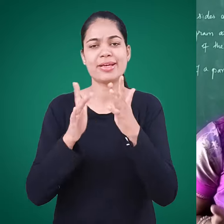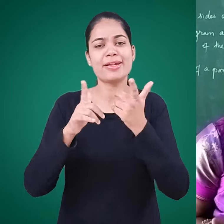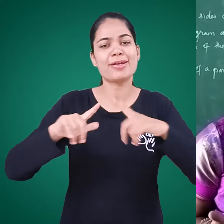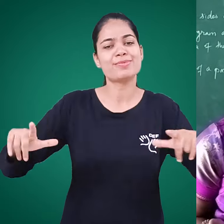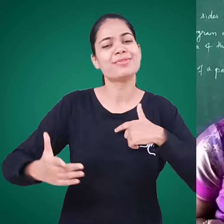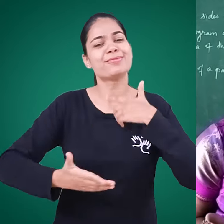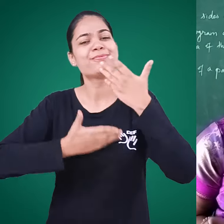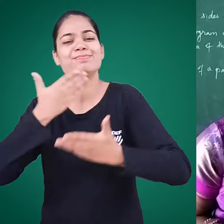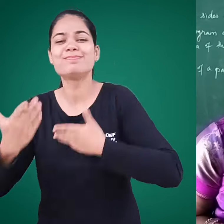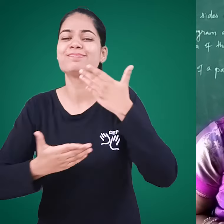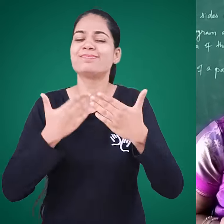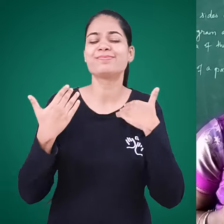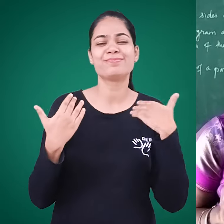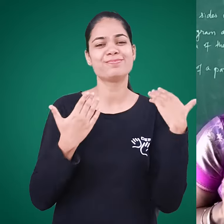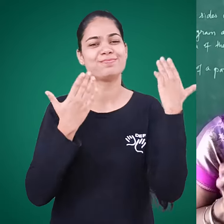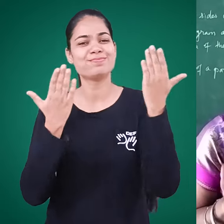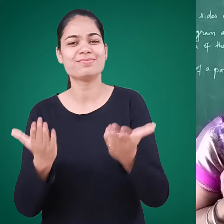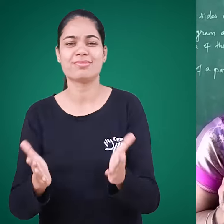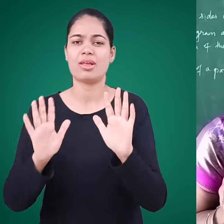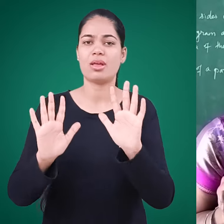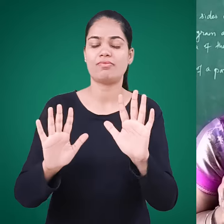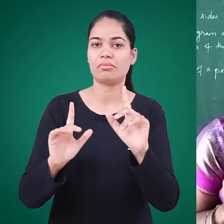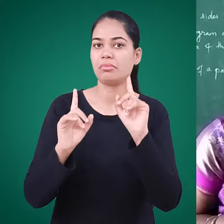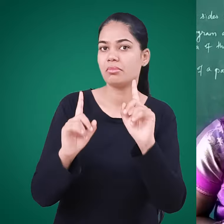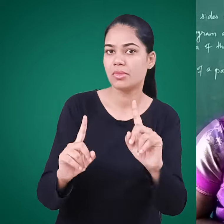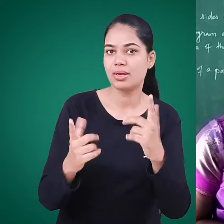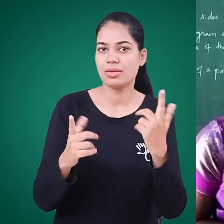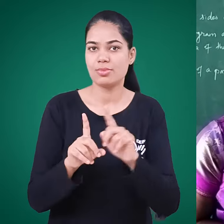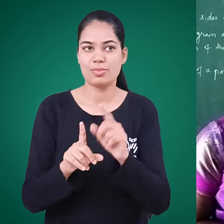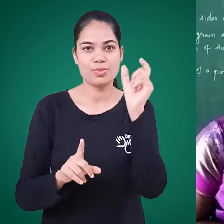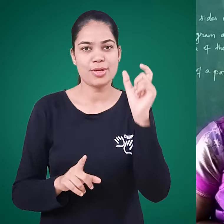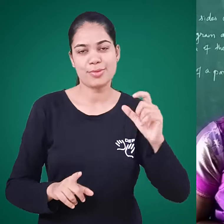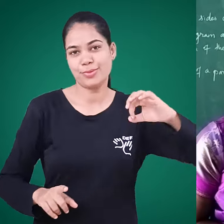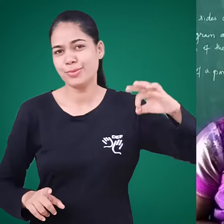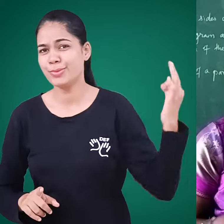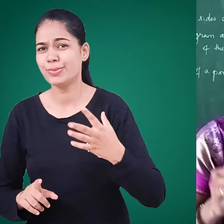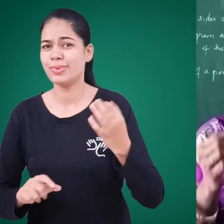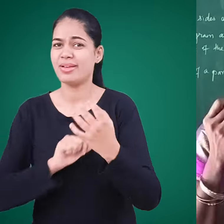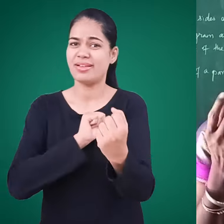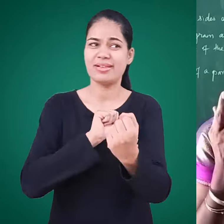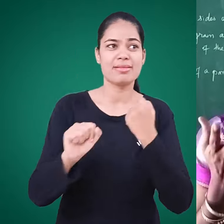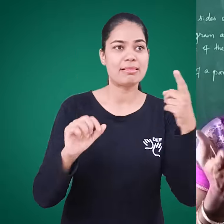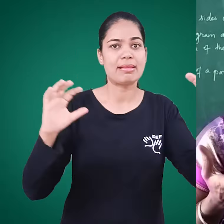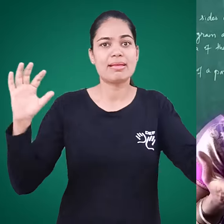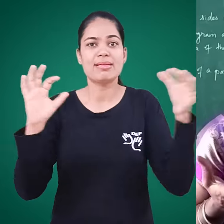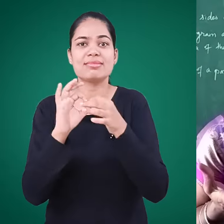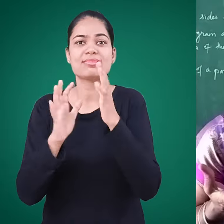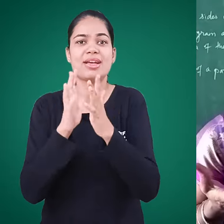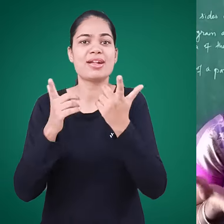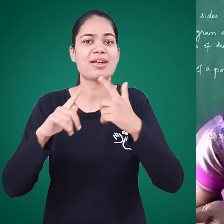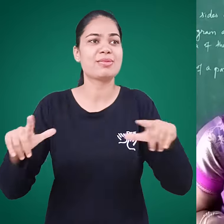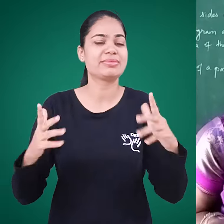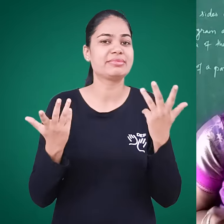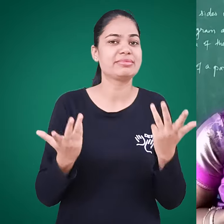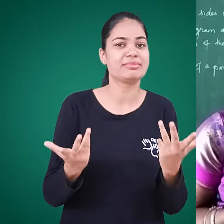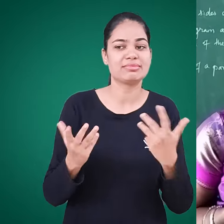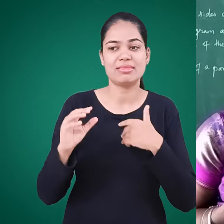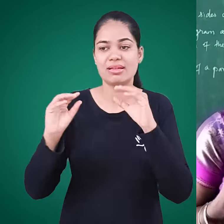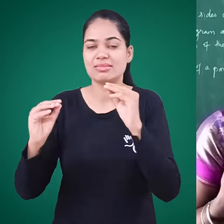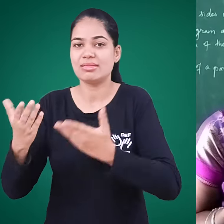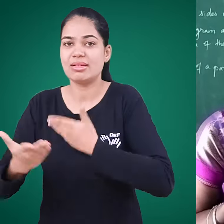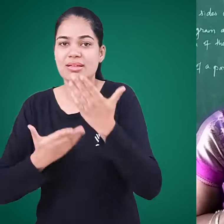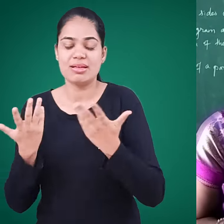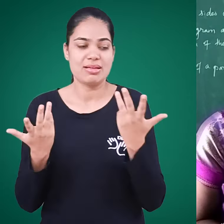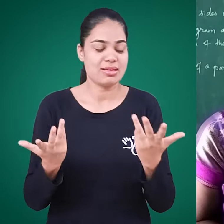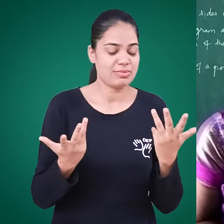the hearing impaired students, some complicated and vocabulary words were unable to teach them. So